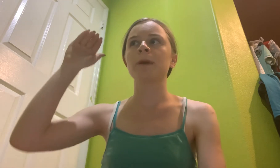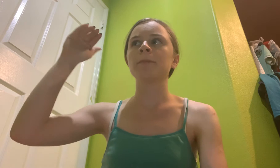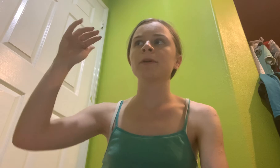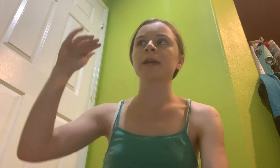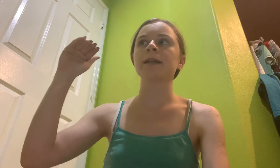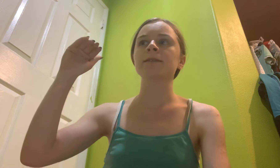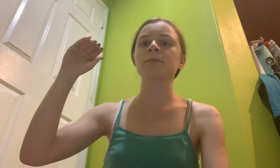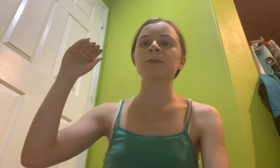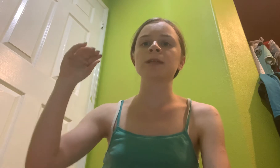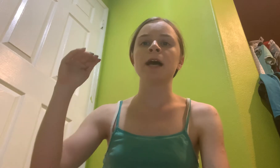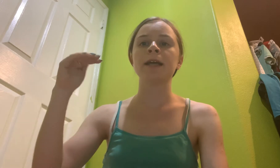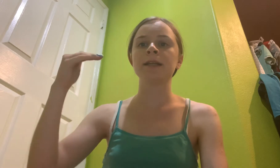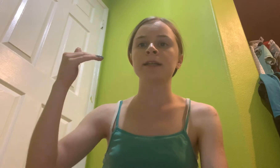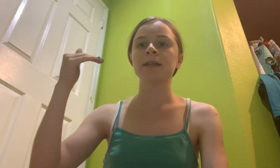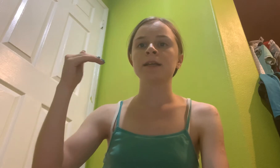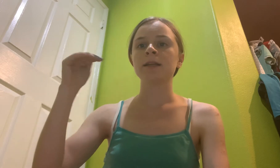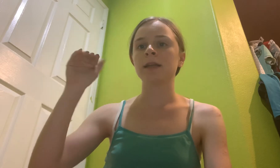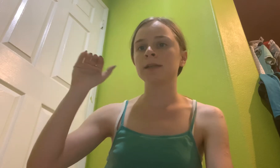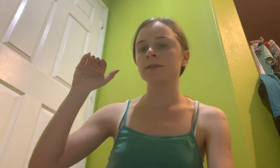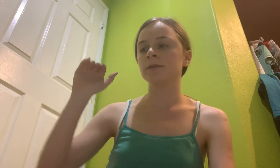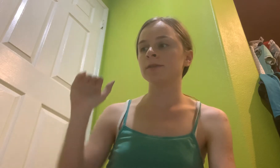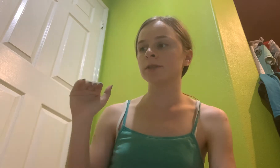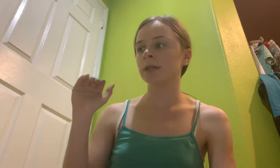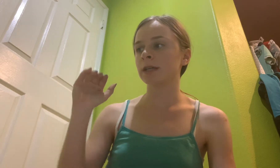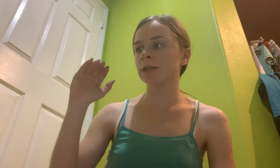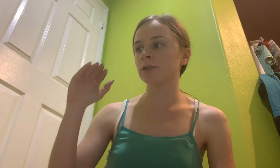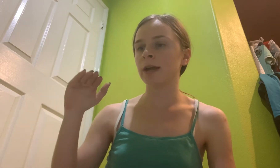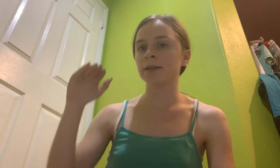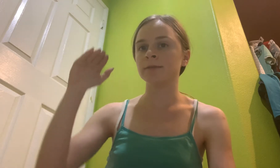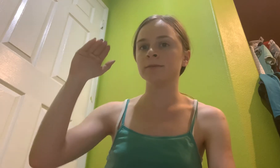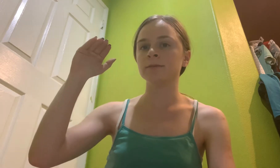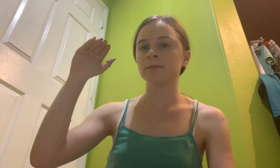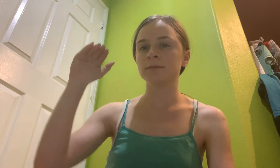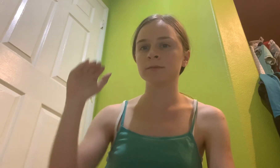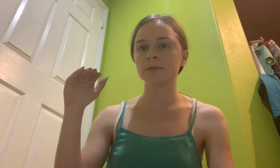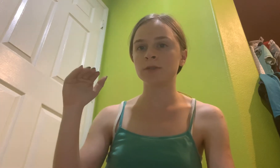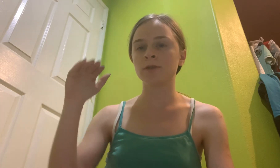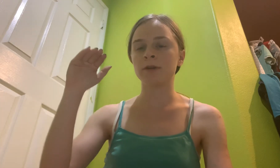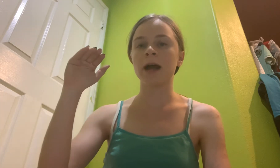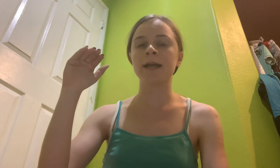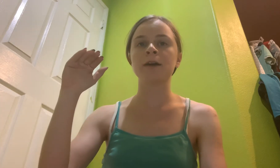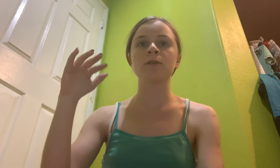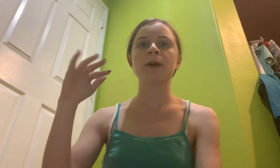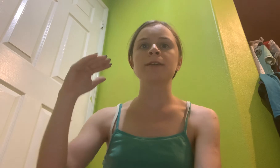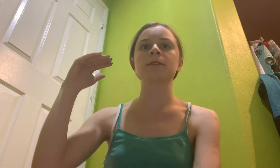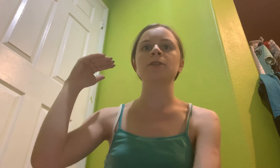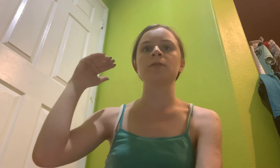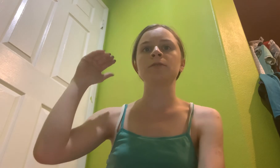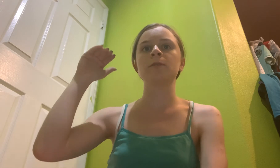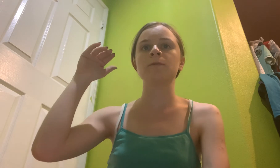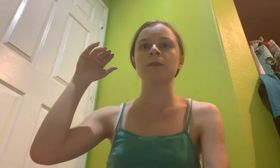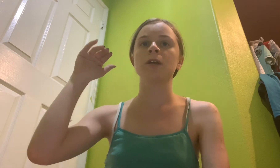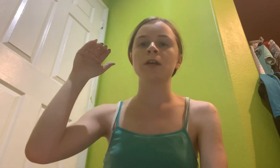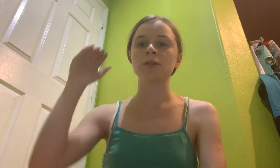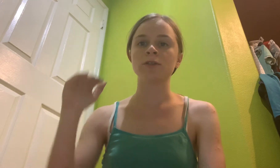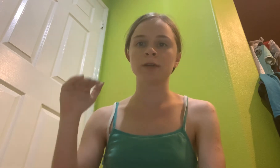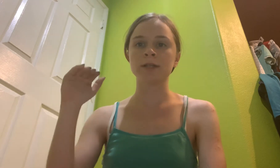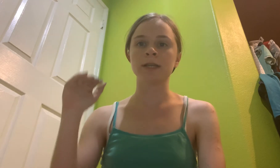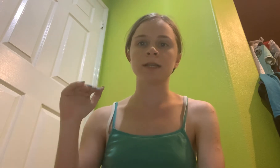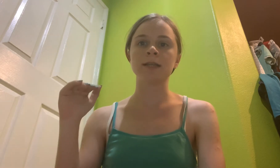remember like someone's height, then you usually can try to show their height. Otherwise, the general term for short is like this